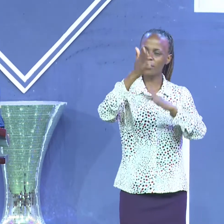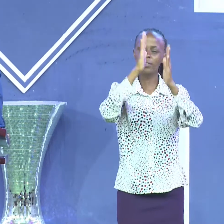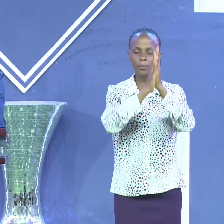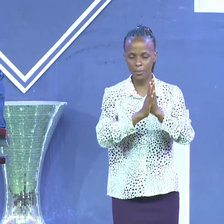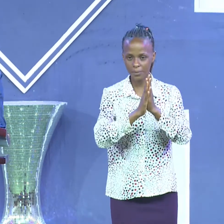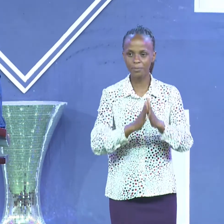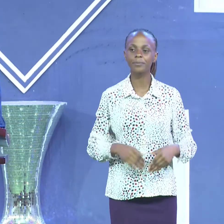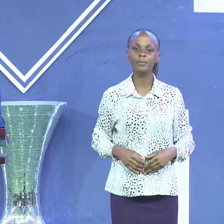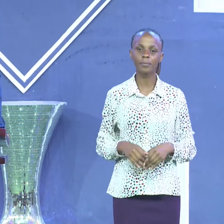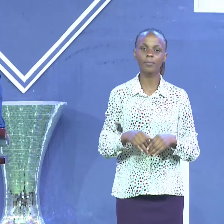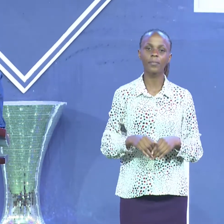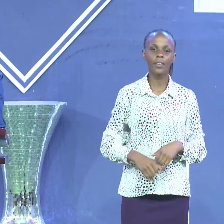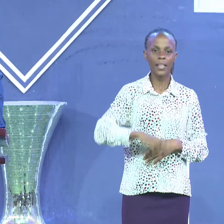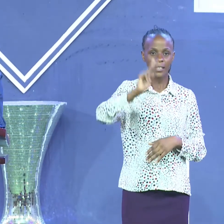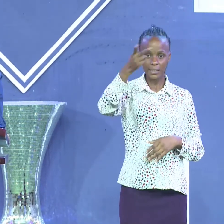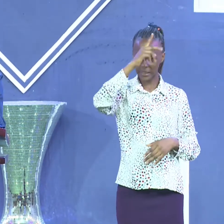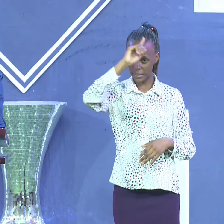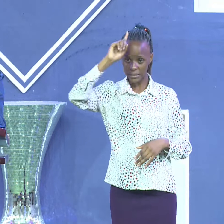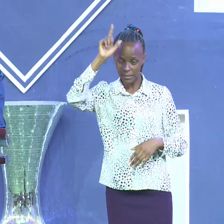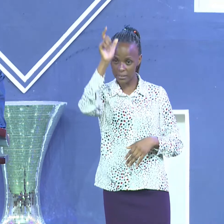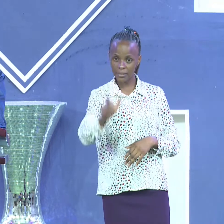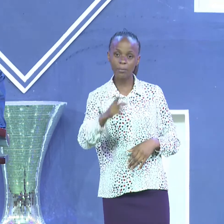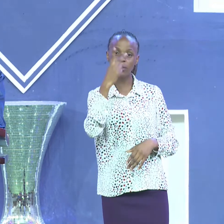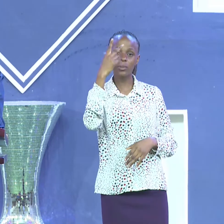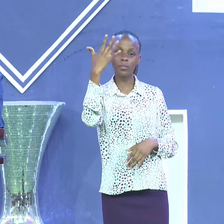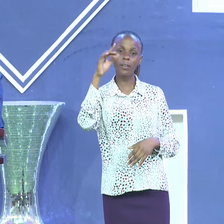and the fourth, and we shall pray. 2 Kings 25:28.